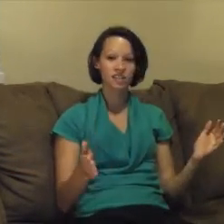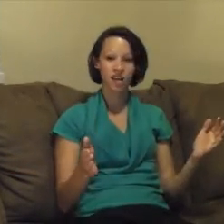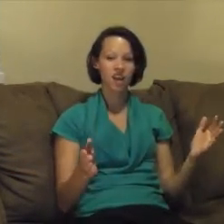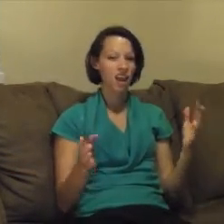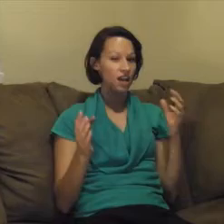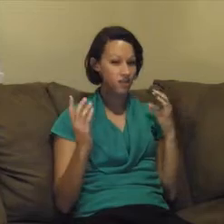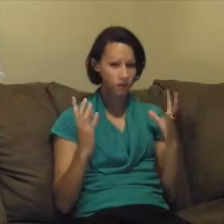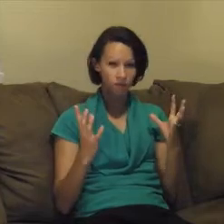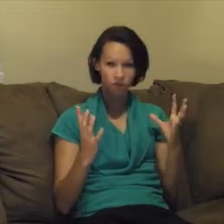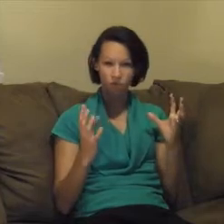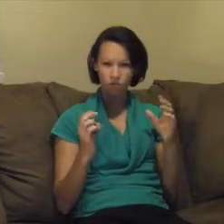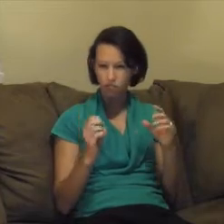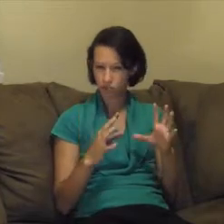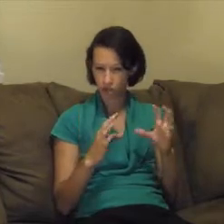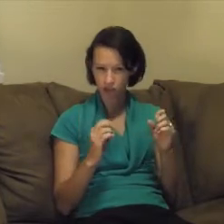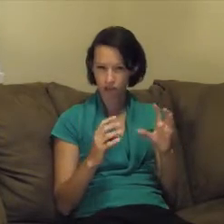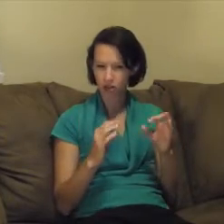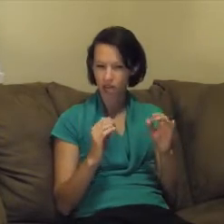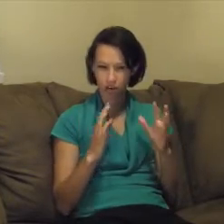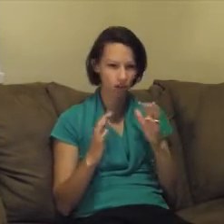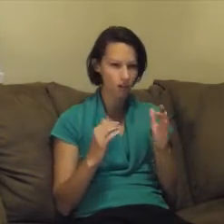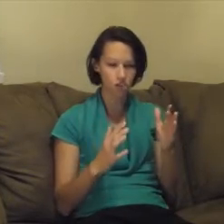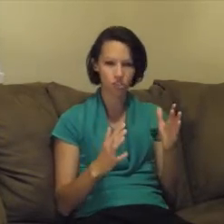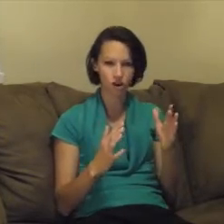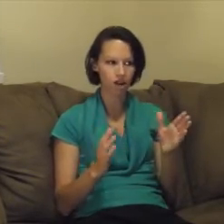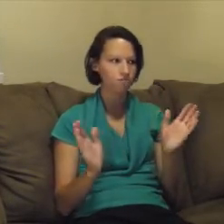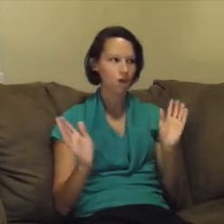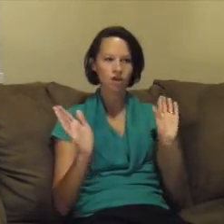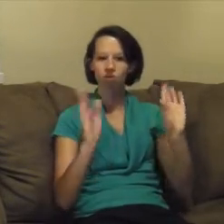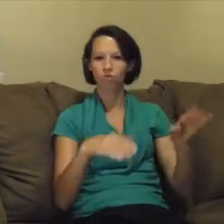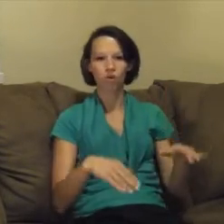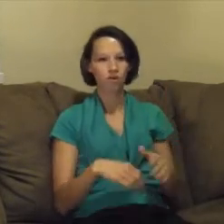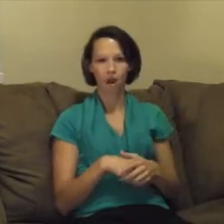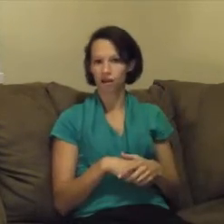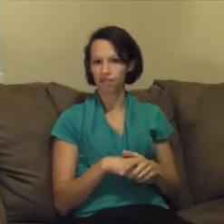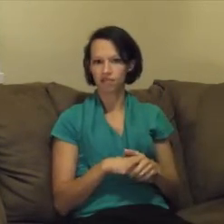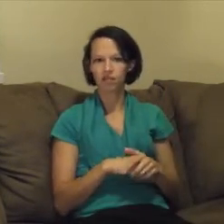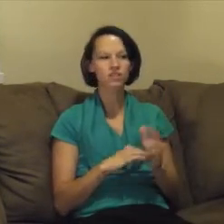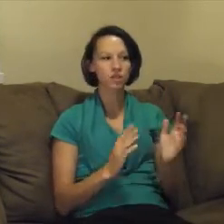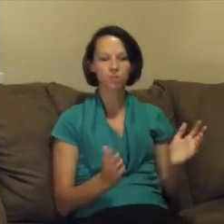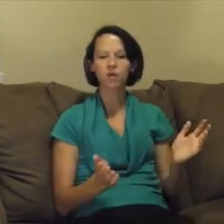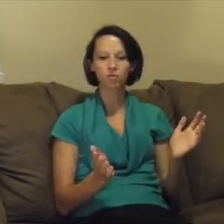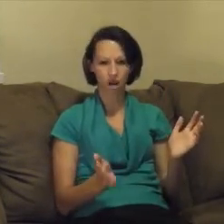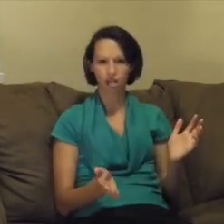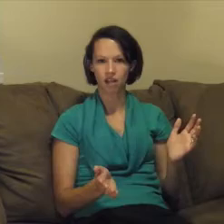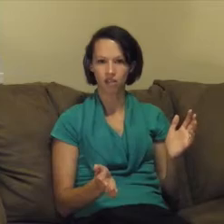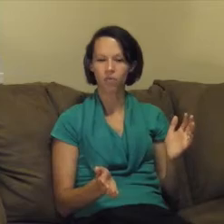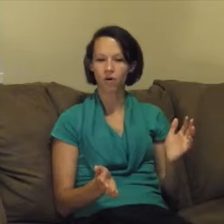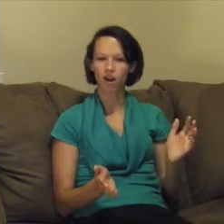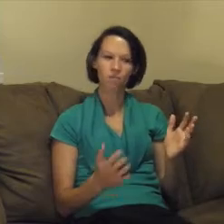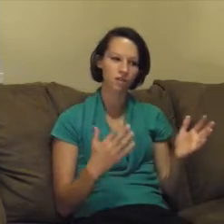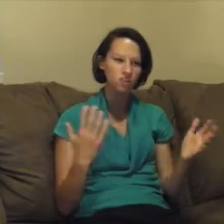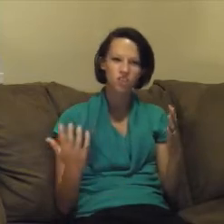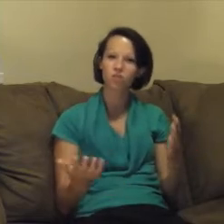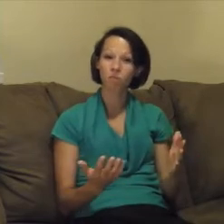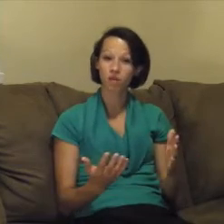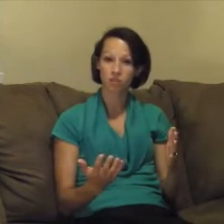said, if some of them are really tricky for you to get your fingers just right, don't worry about it. It'll still be great at the program if you just do the best you